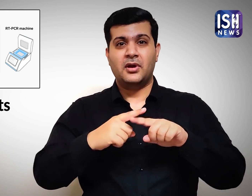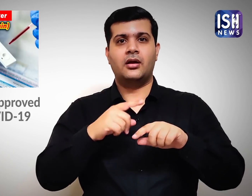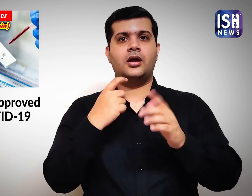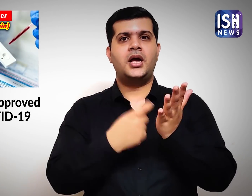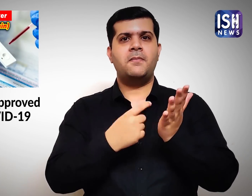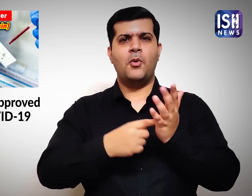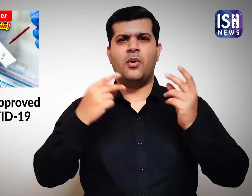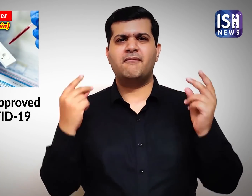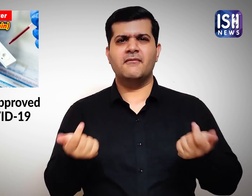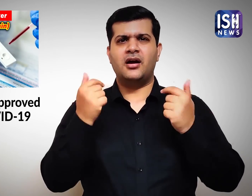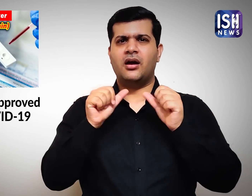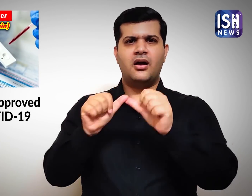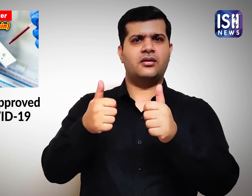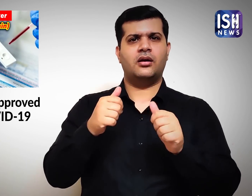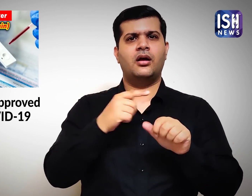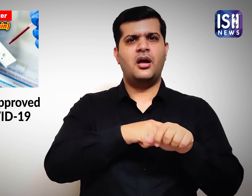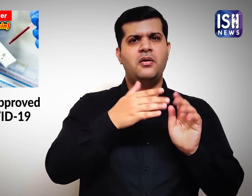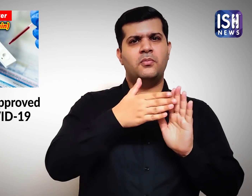Also the tests would take longer.